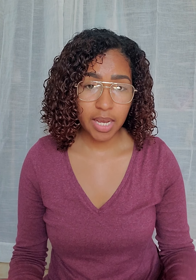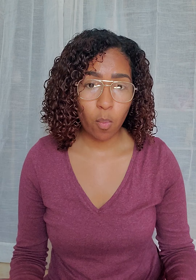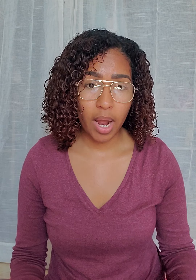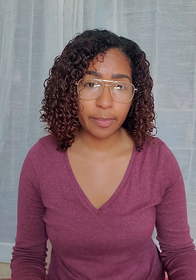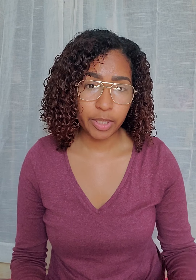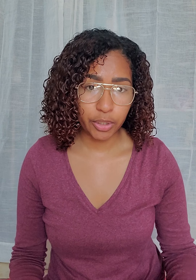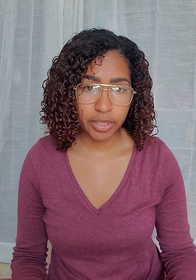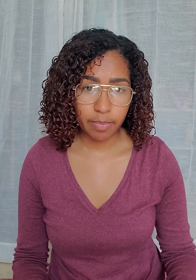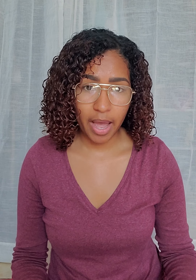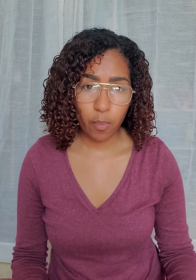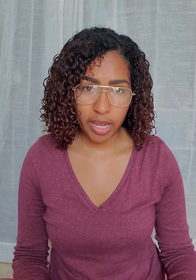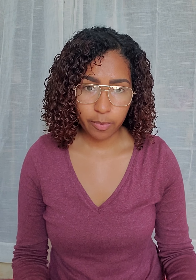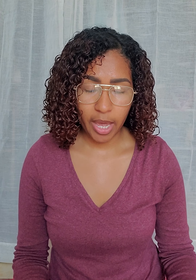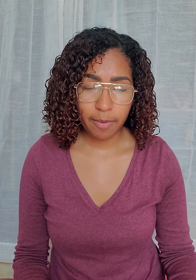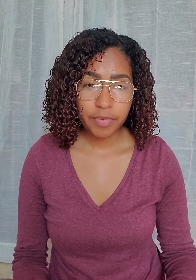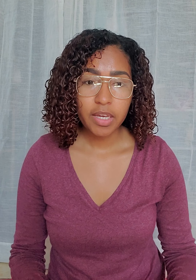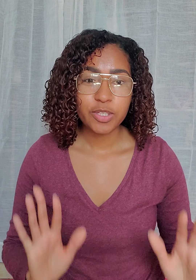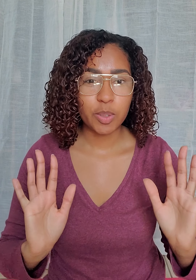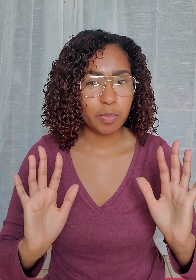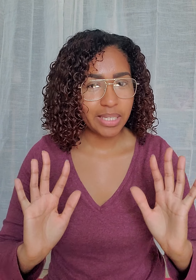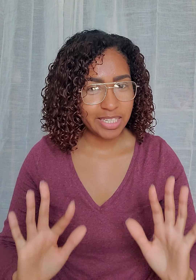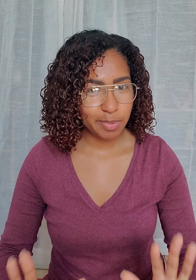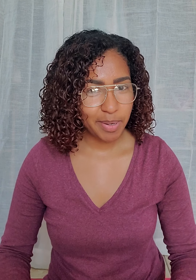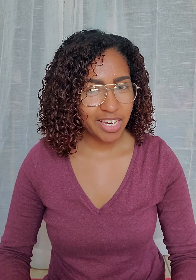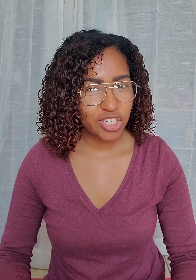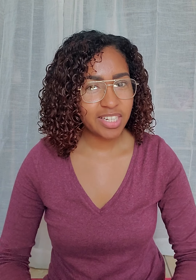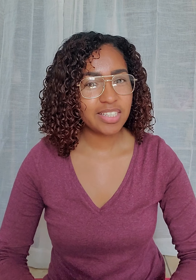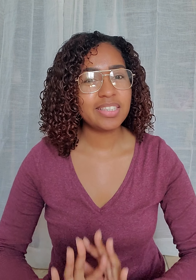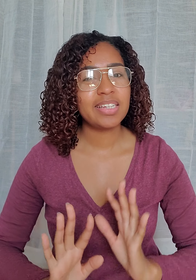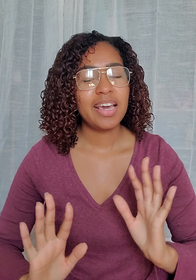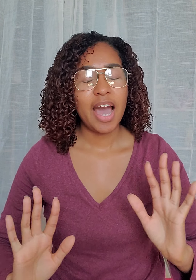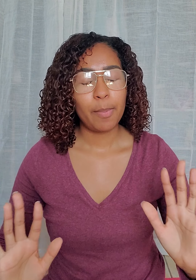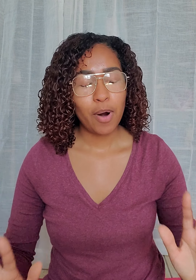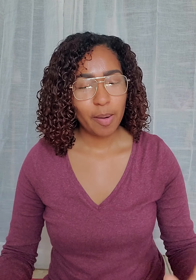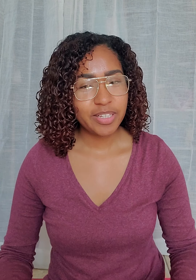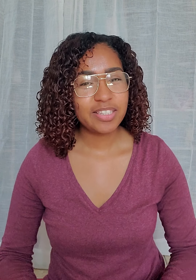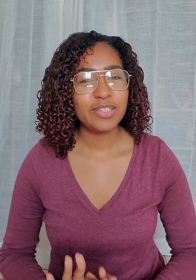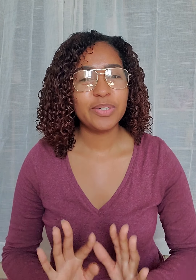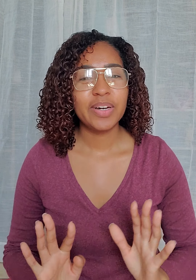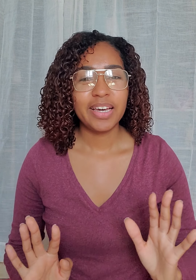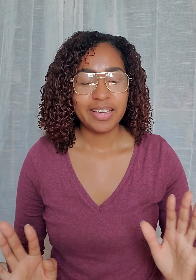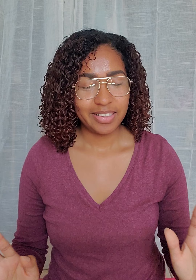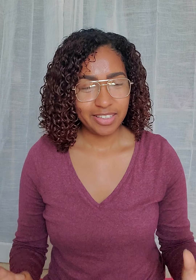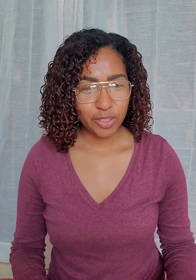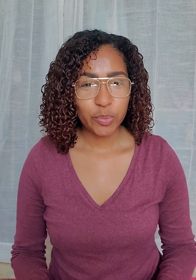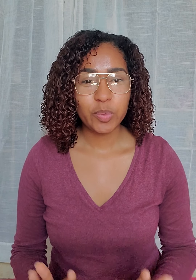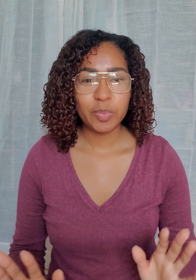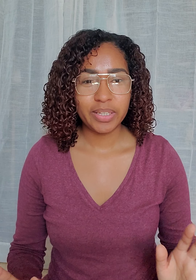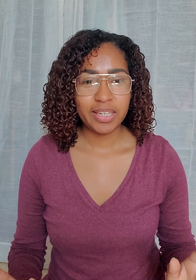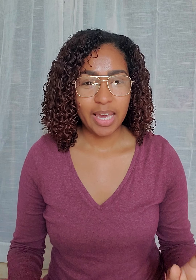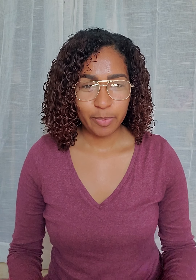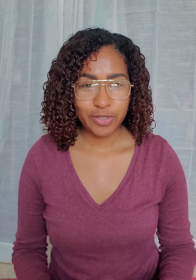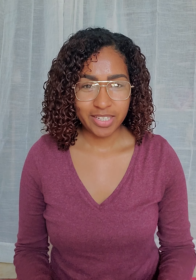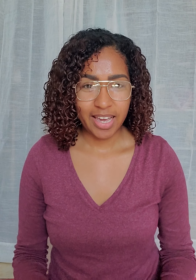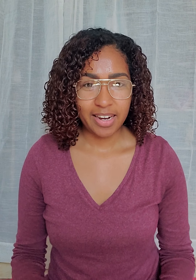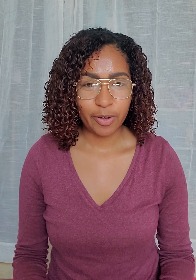why we learn them that way, okay? So please be patient. I promise you, you will be able to get it,